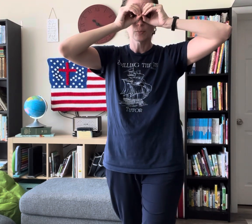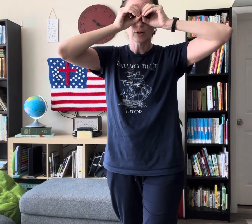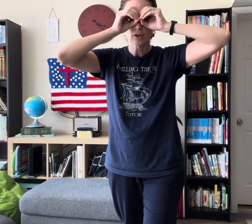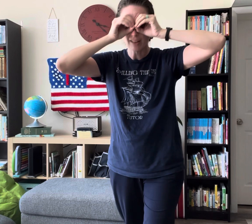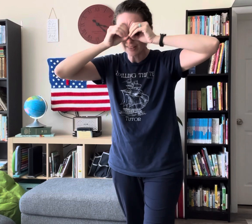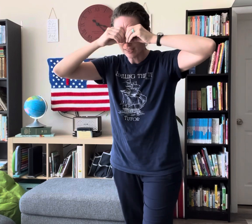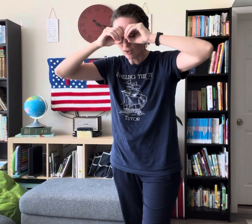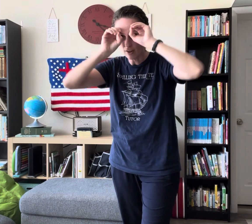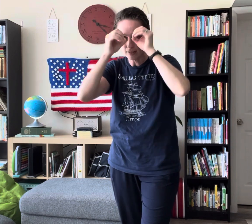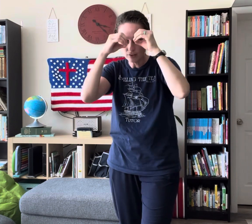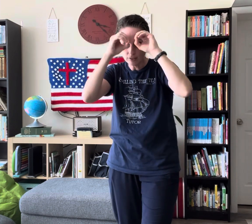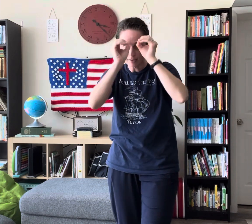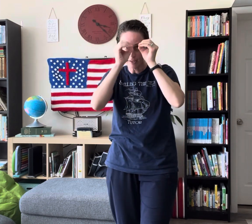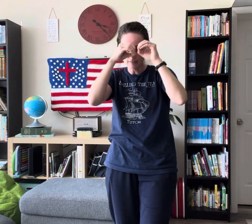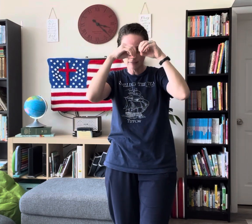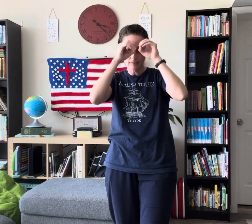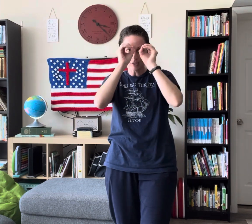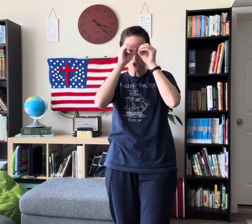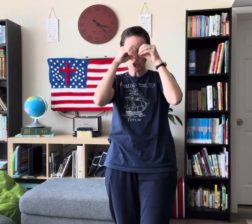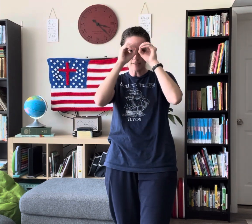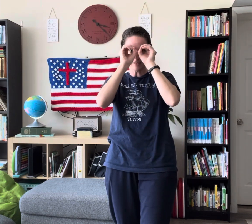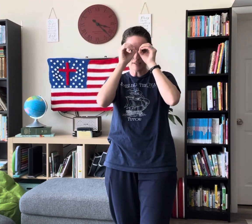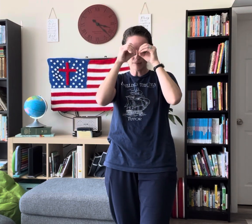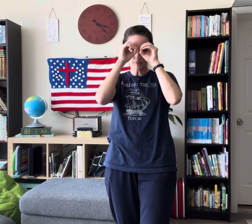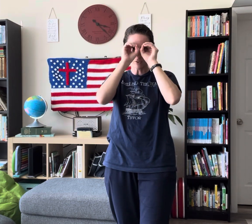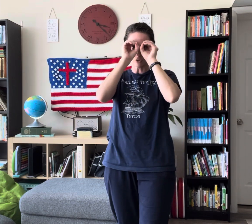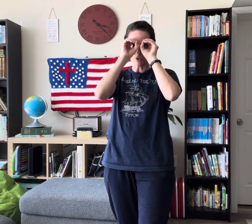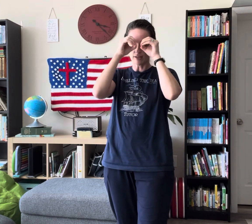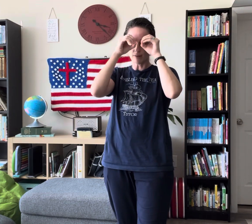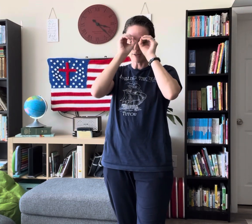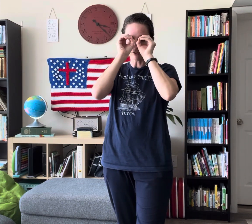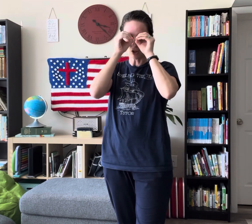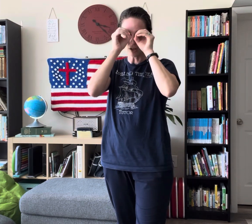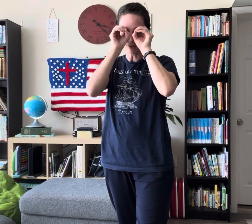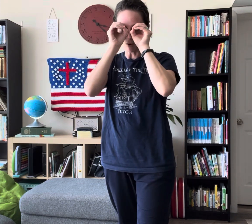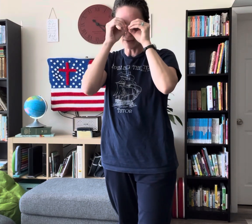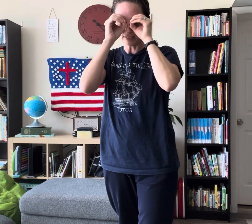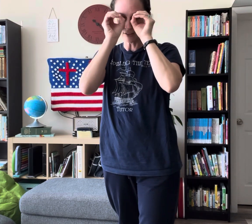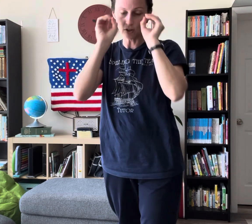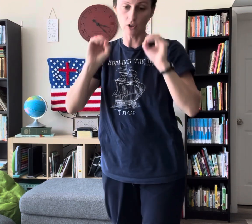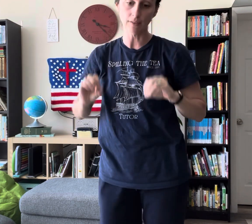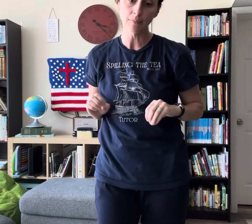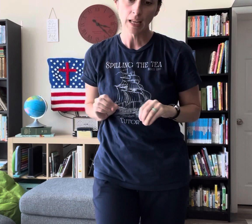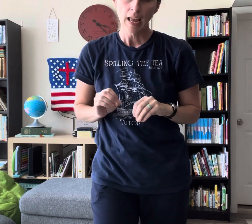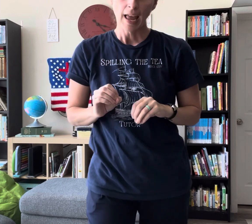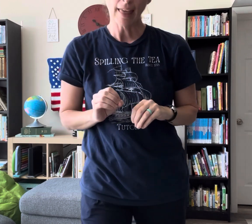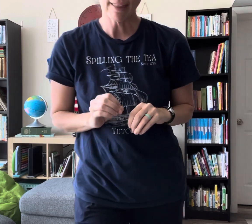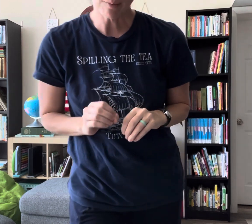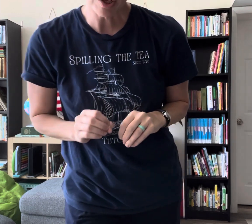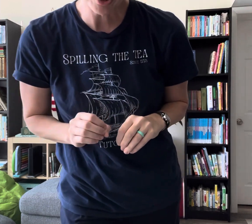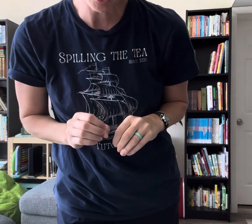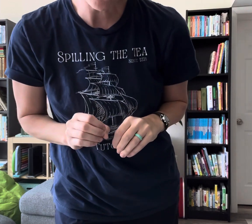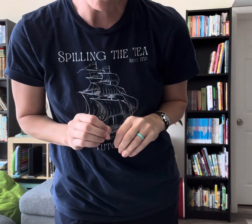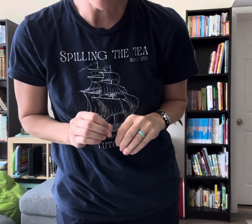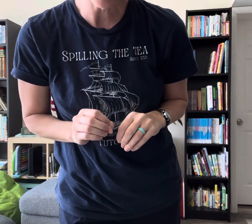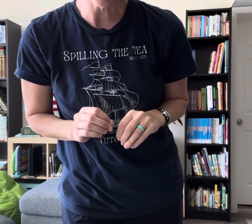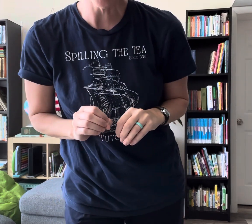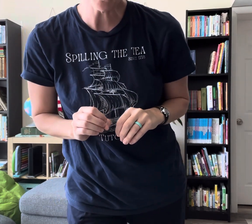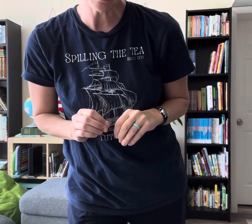your glasses on, and you can adjust them because you're trying to get a better look while we sing the song. And then we're going to go on to